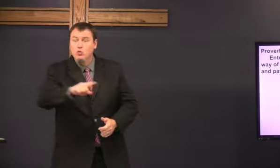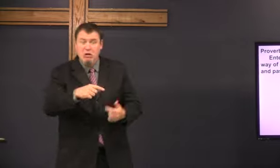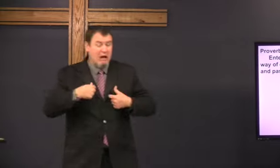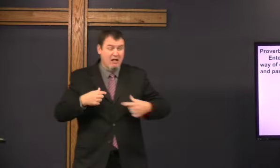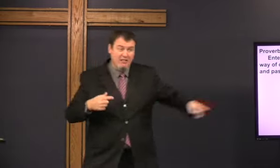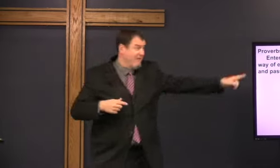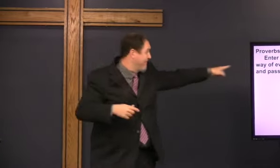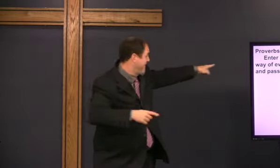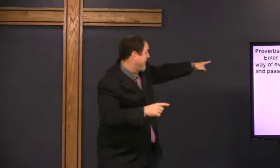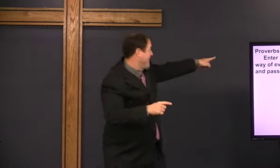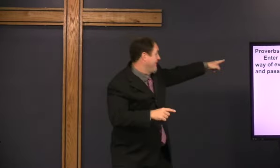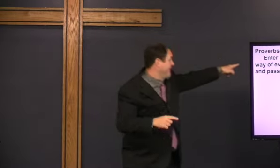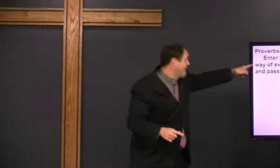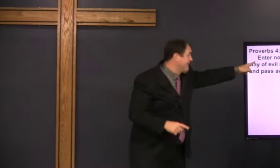I'm seeking to save lost people.